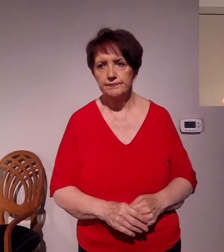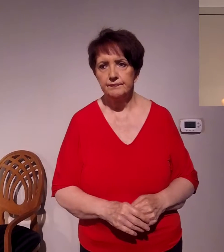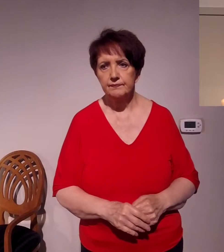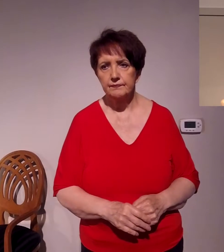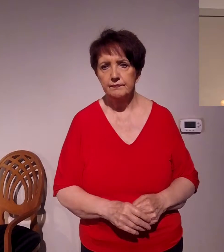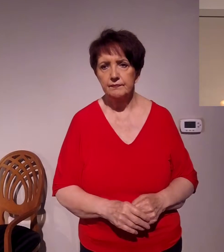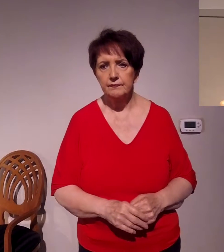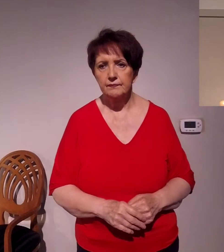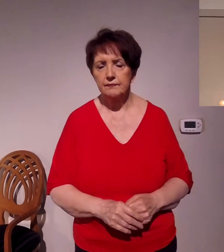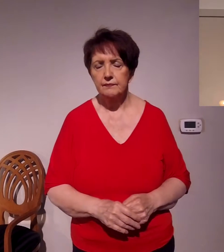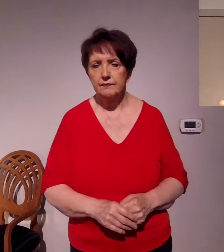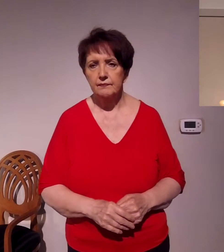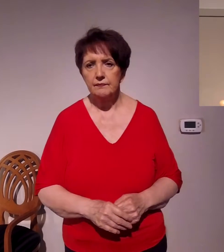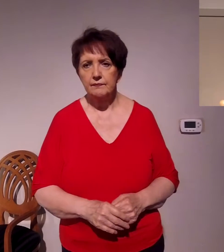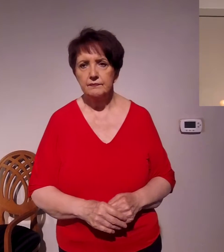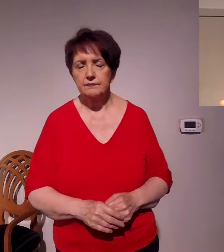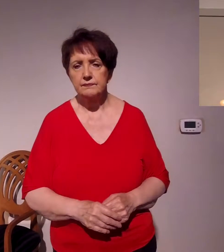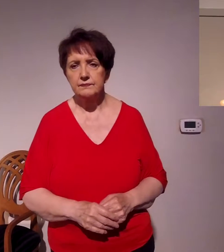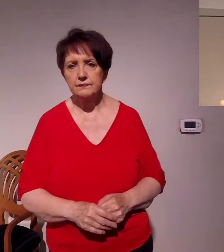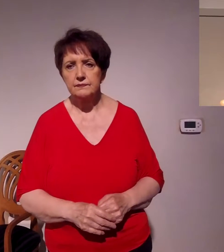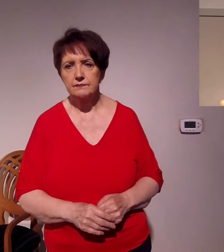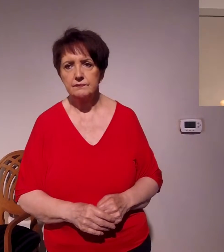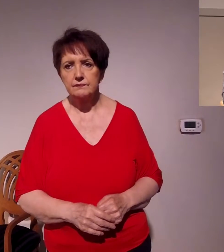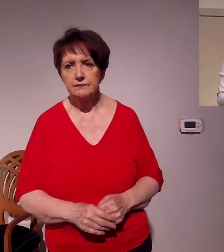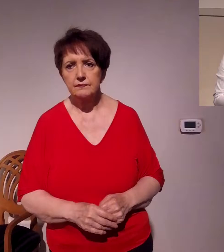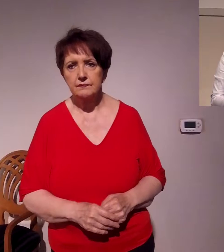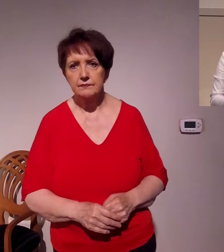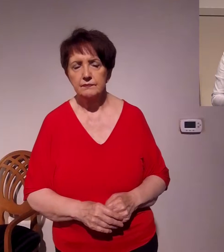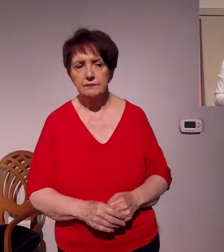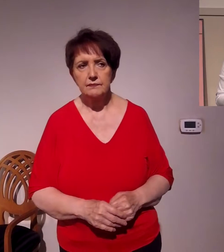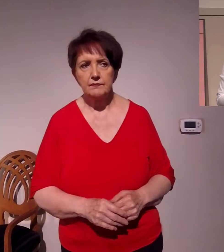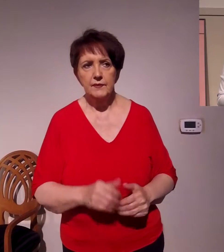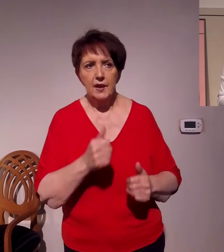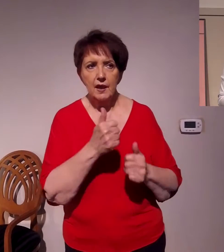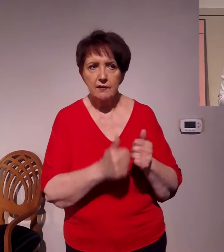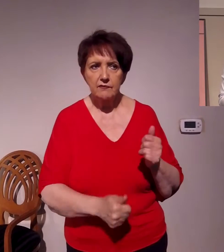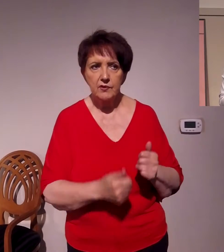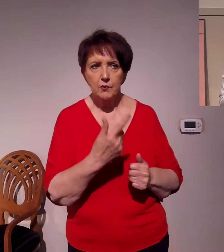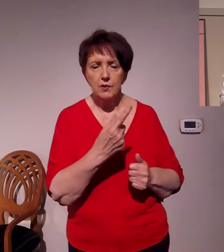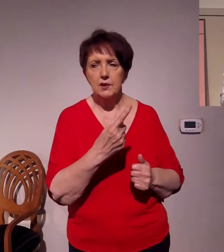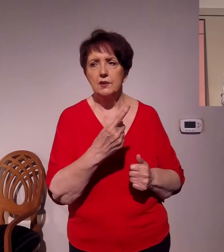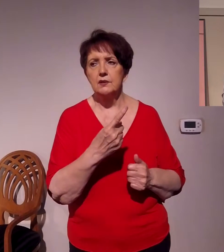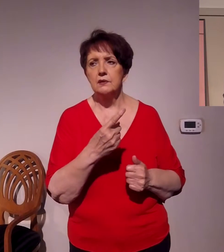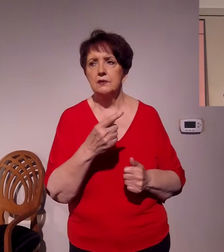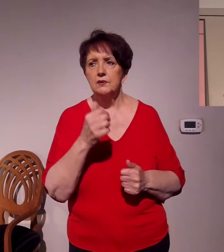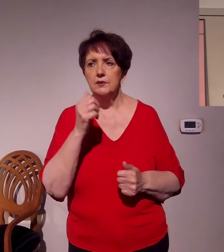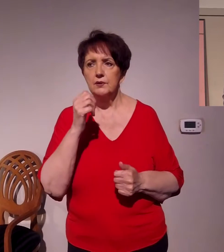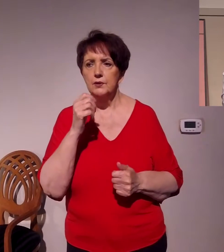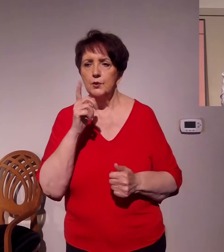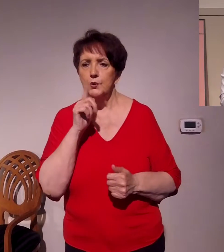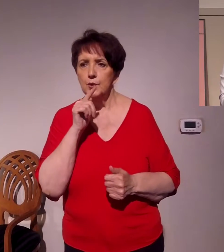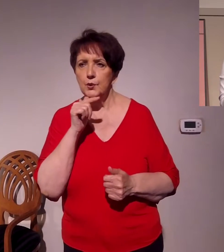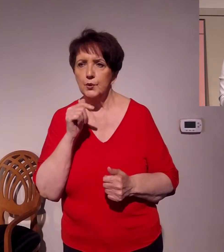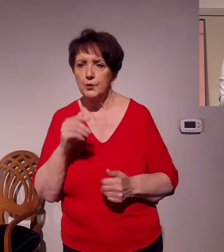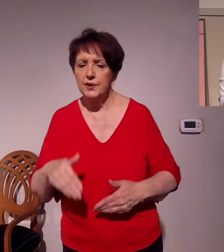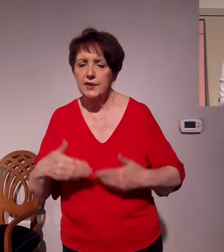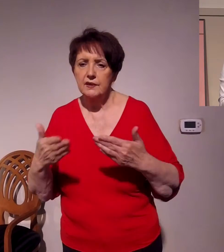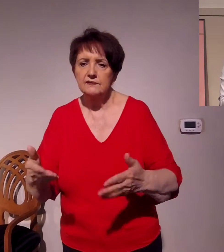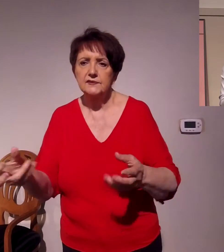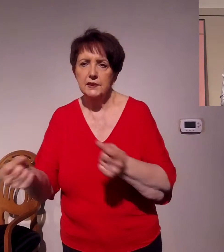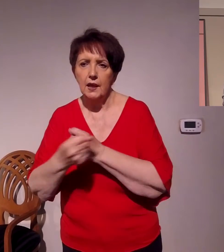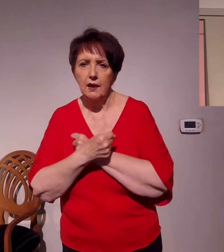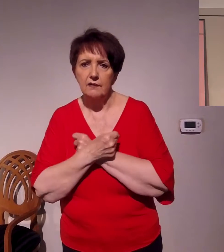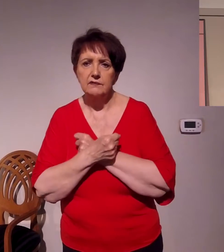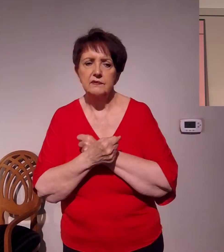In the long run, he says, everyone who loves is loved. All who